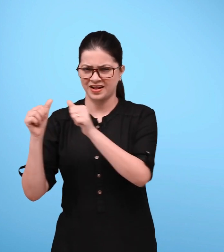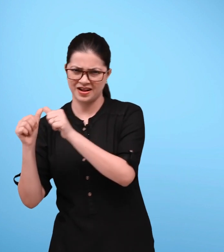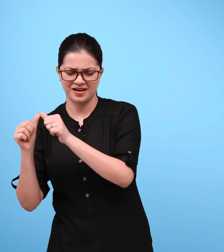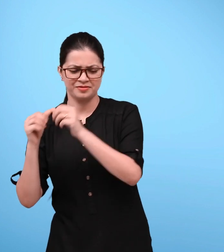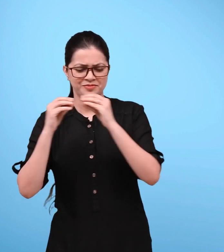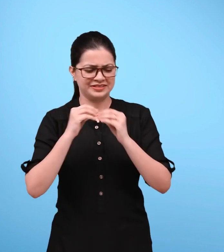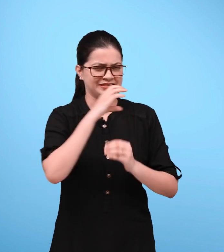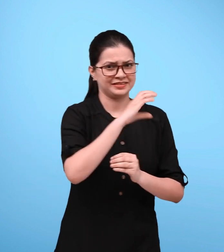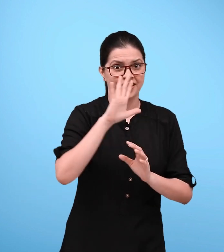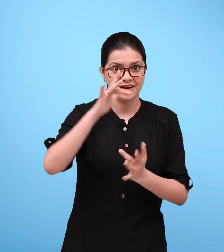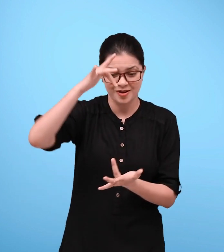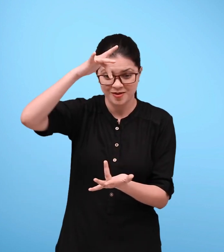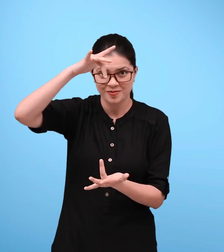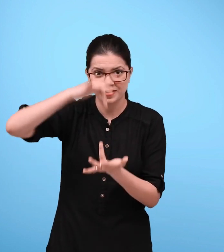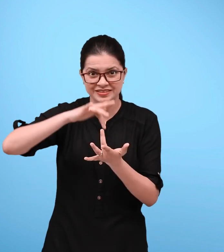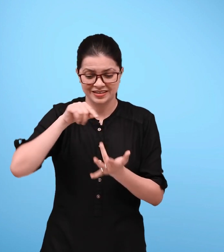Position B is the correct position of the eye.